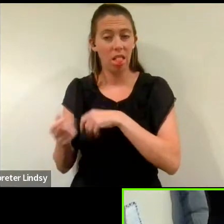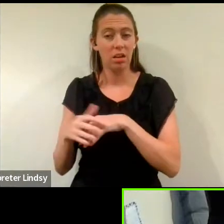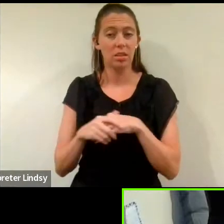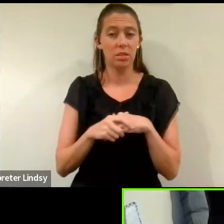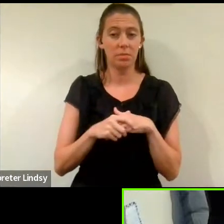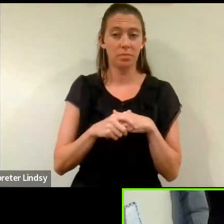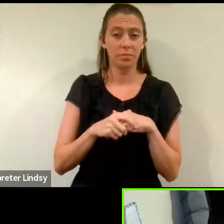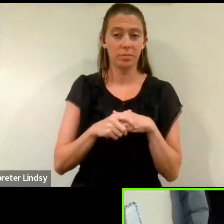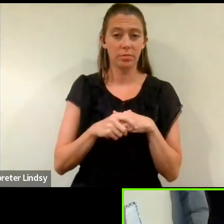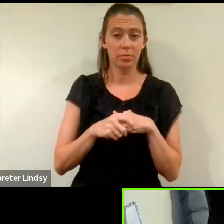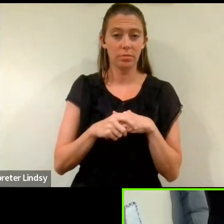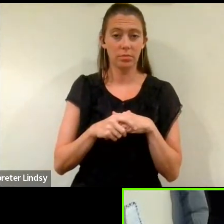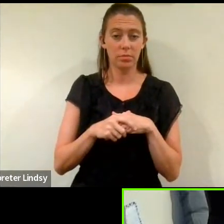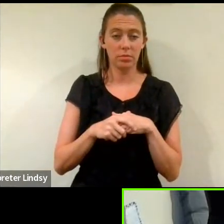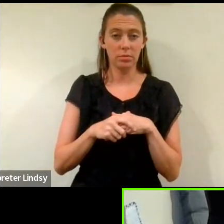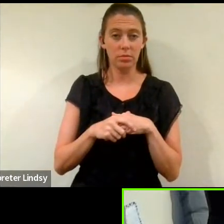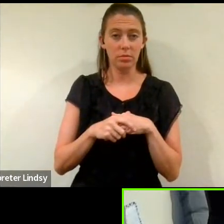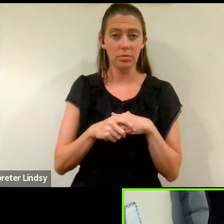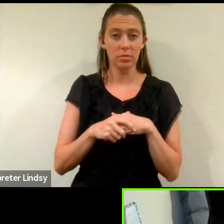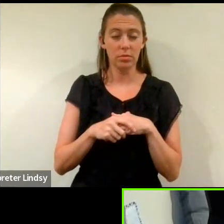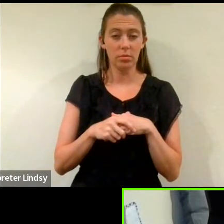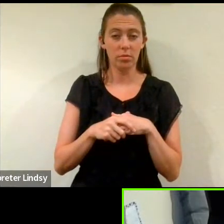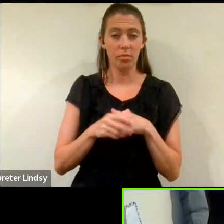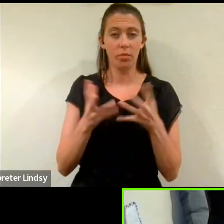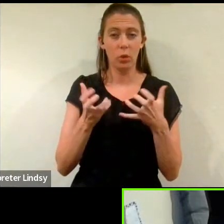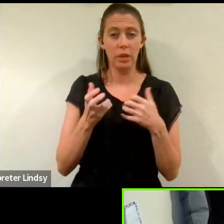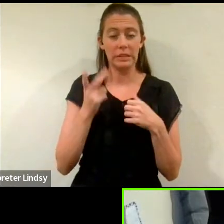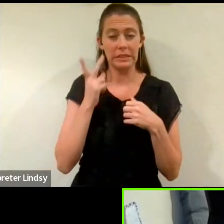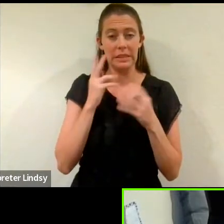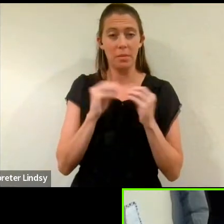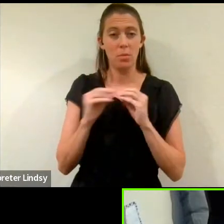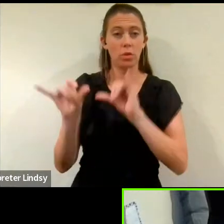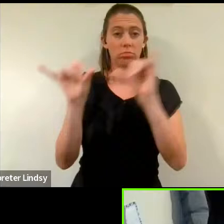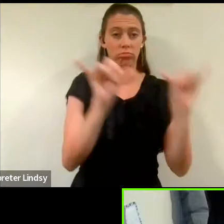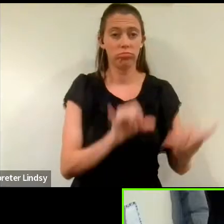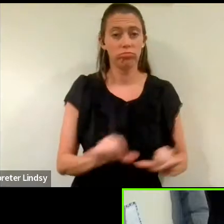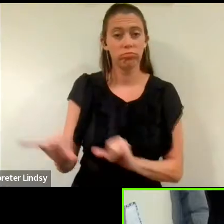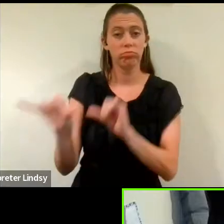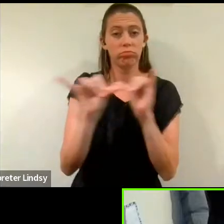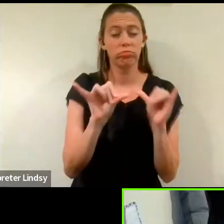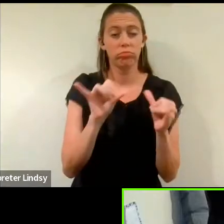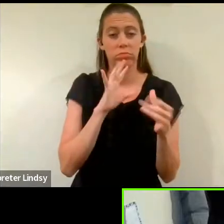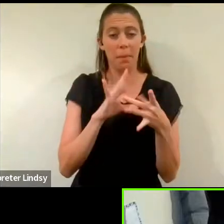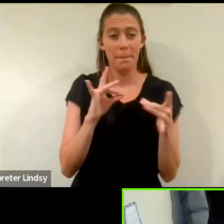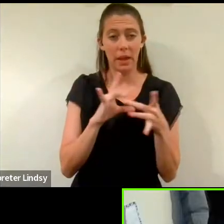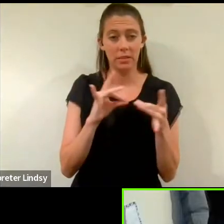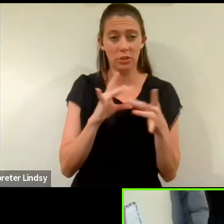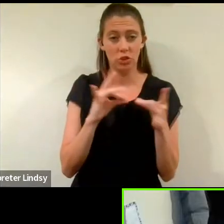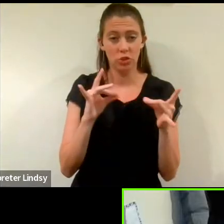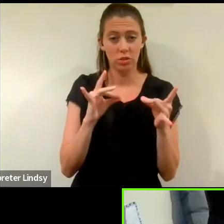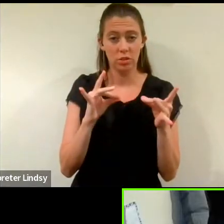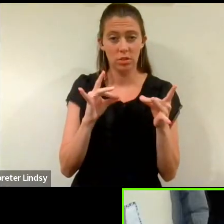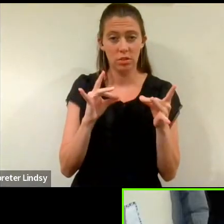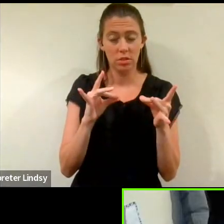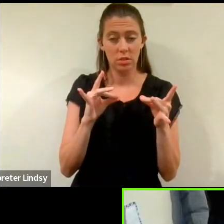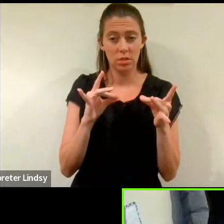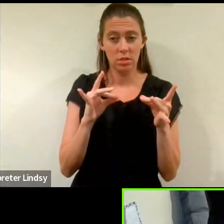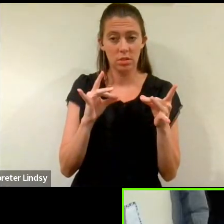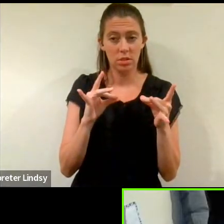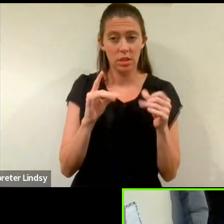Unified messages, theme. And who are not telling what,